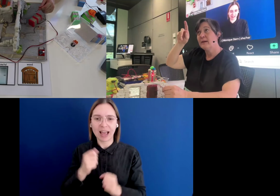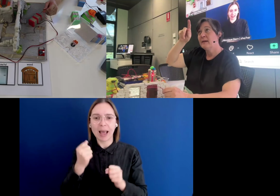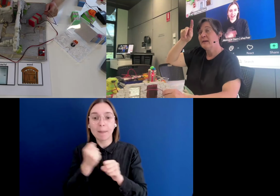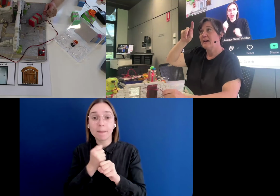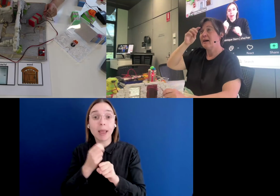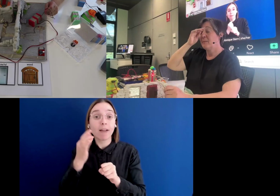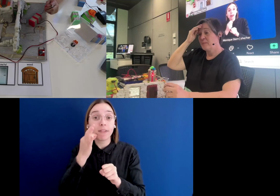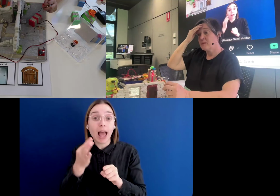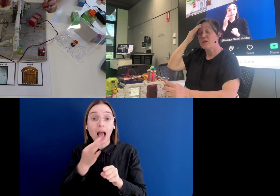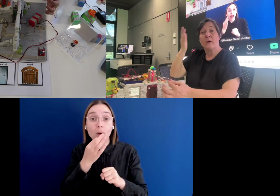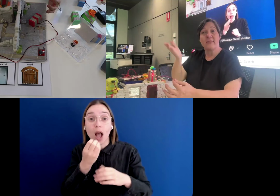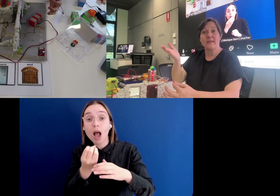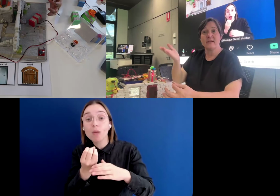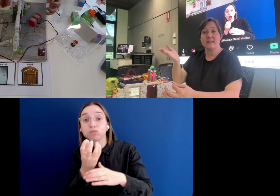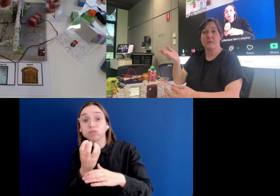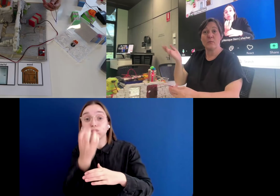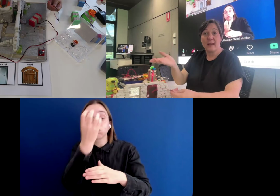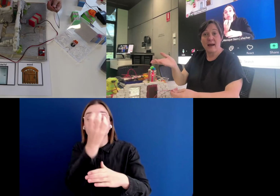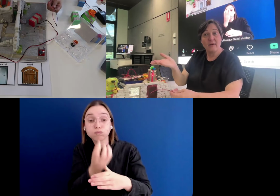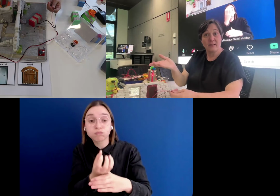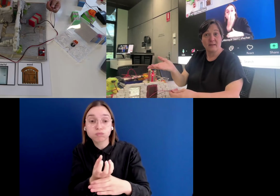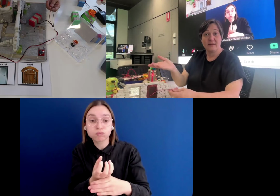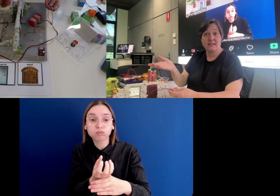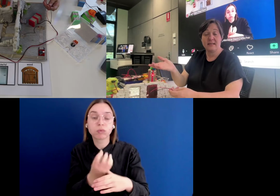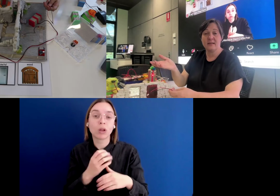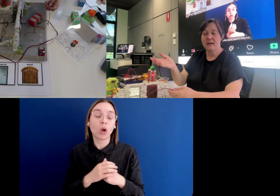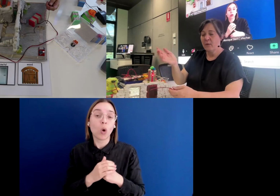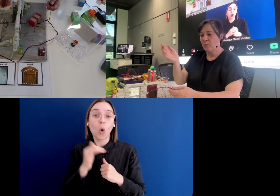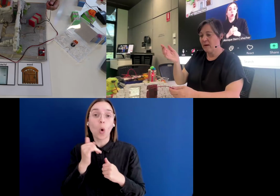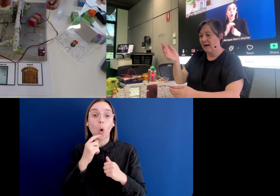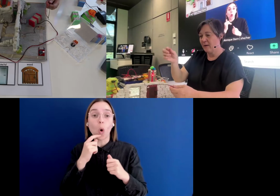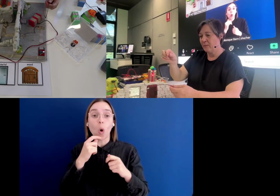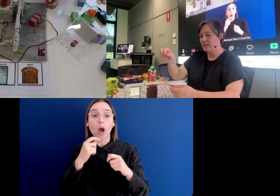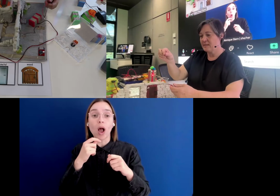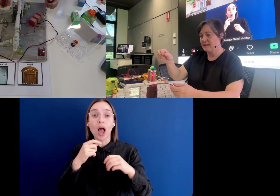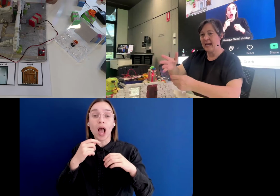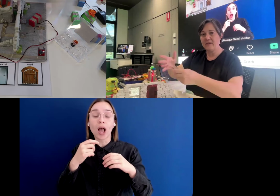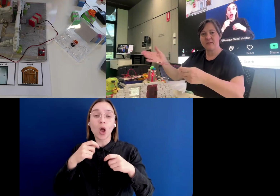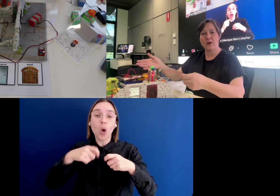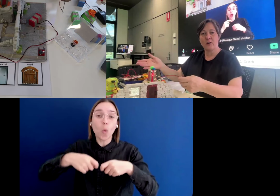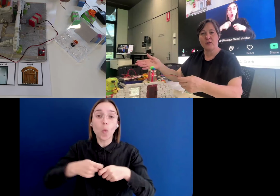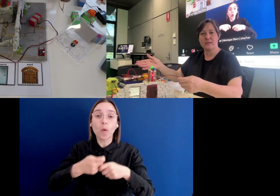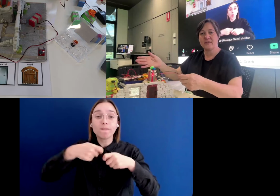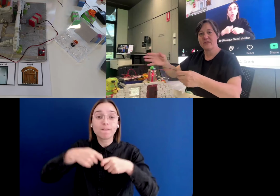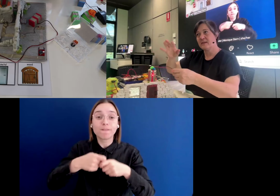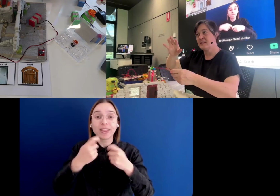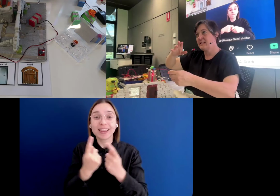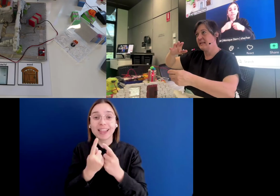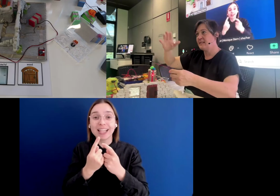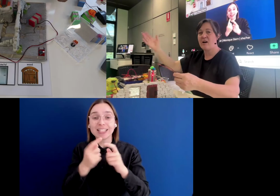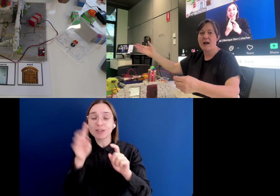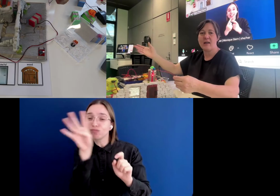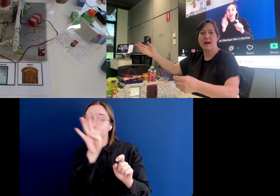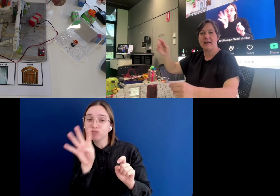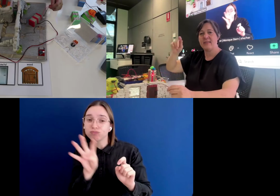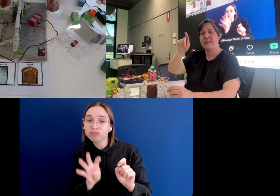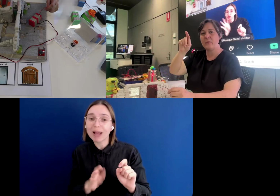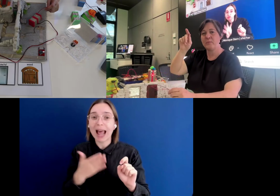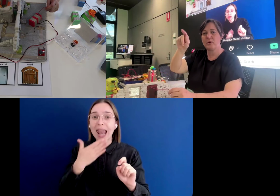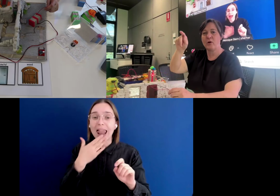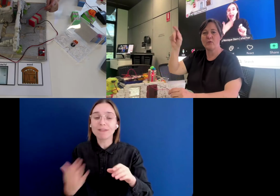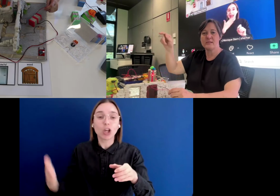or if you want to put, so one thing that Willara did, was they had photos of the city